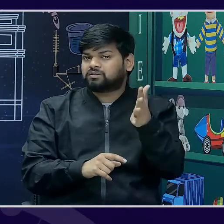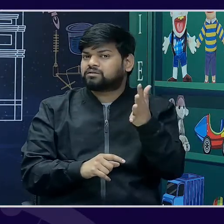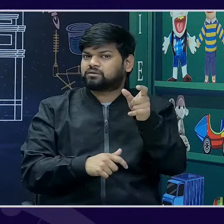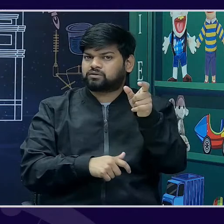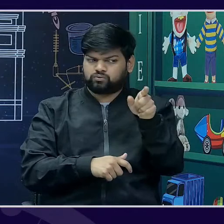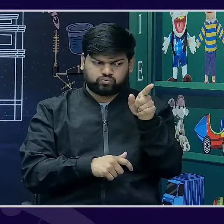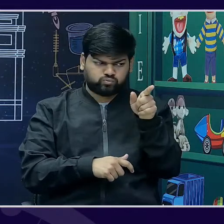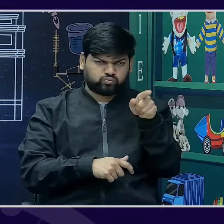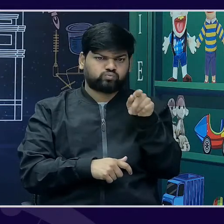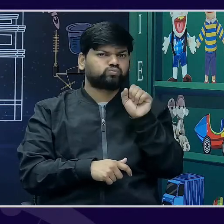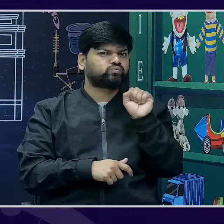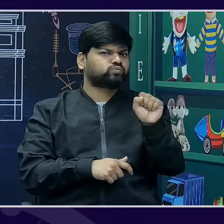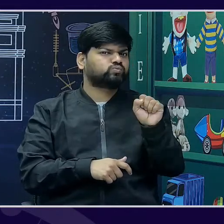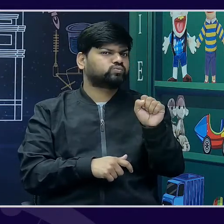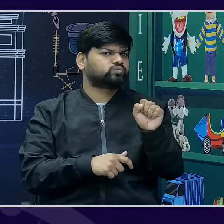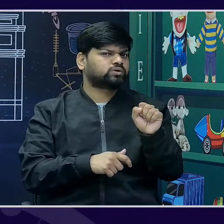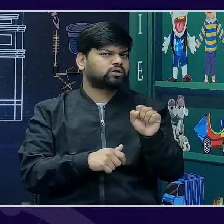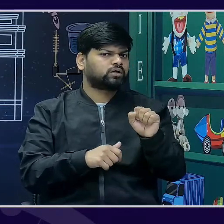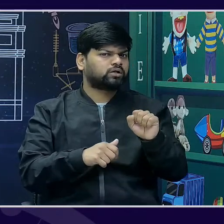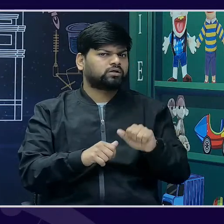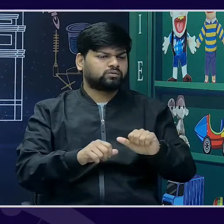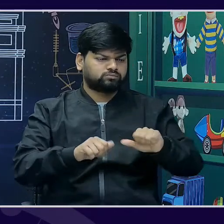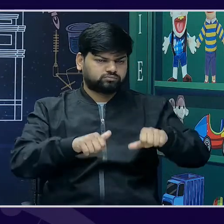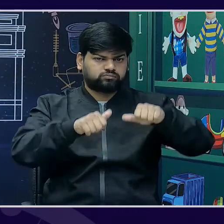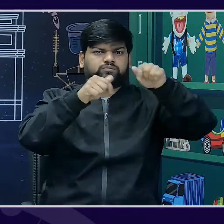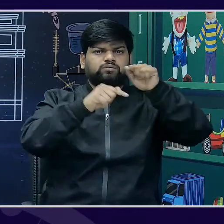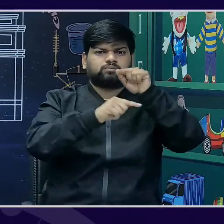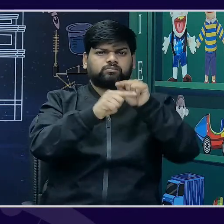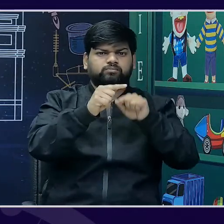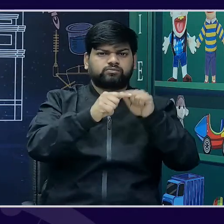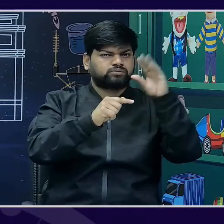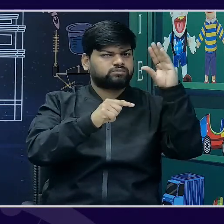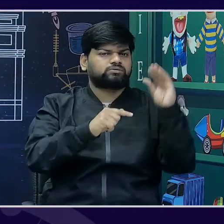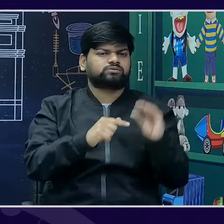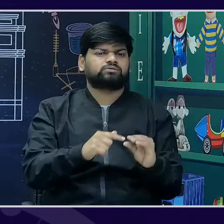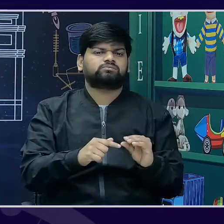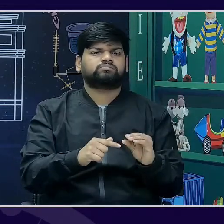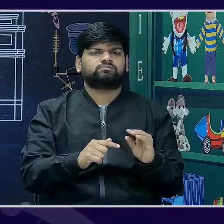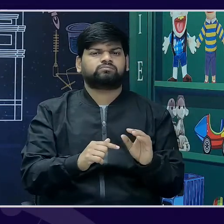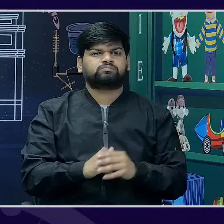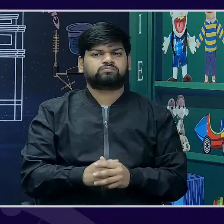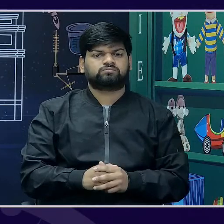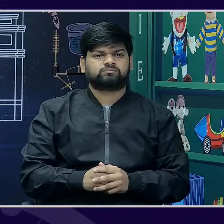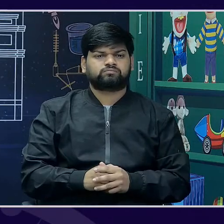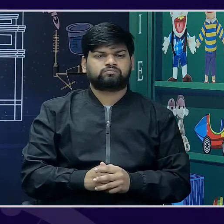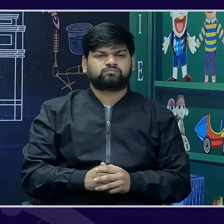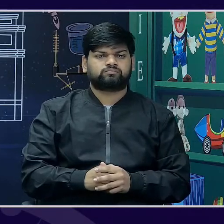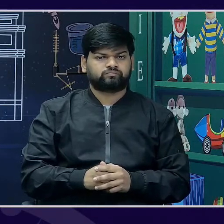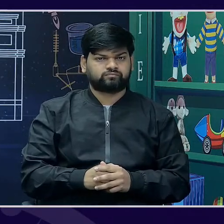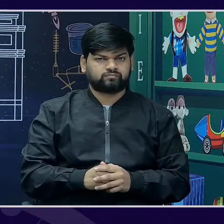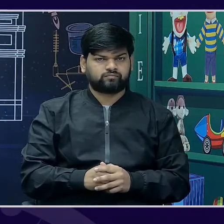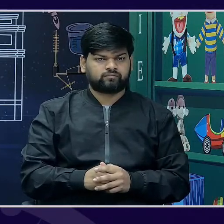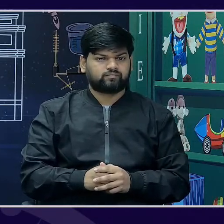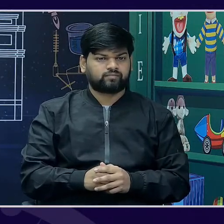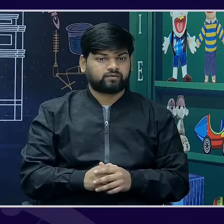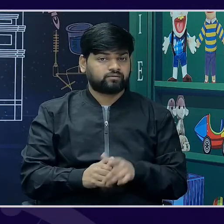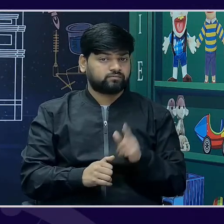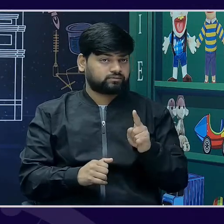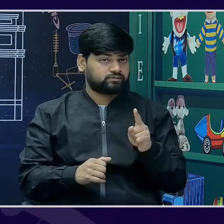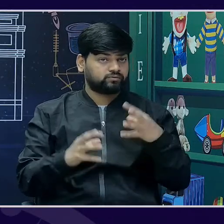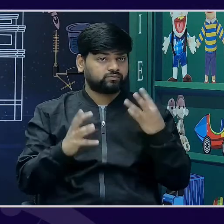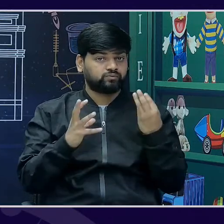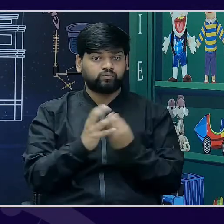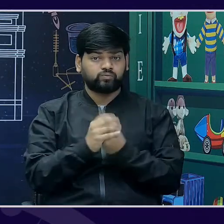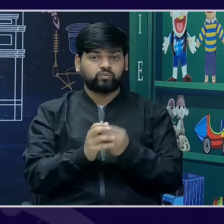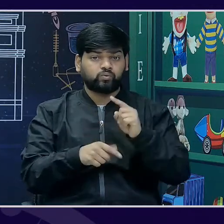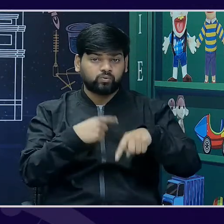the technology which has got the competency to give 100%. So we try to understand this. We went into a